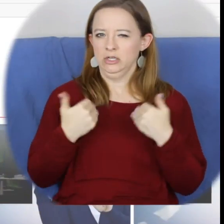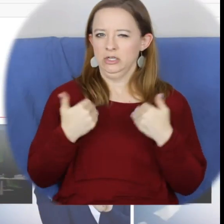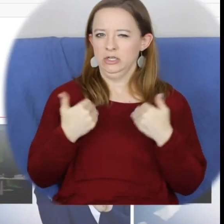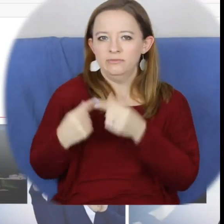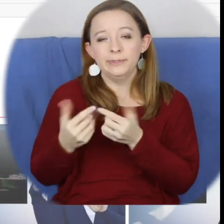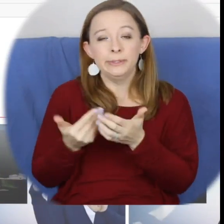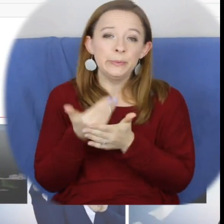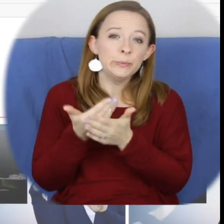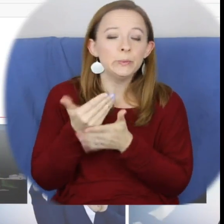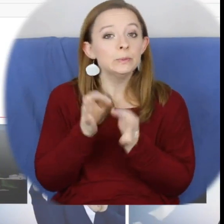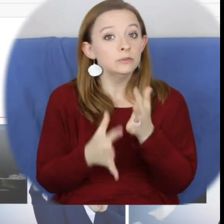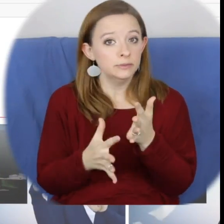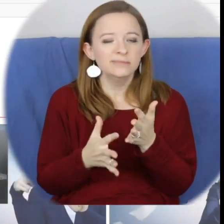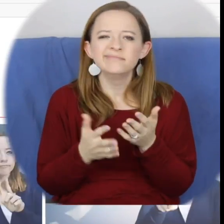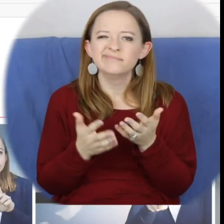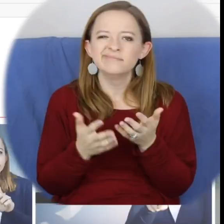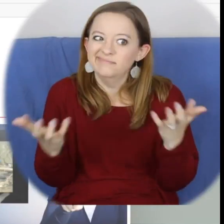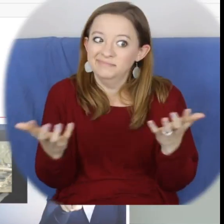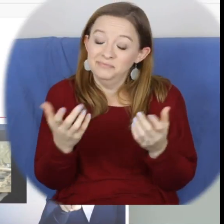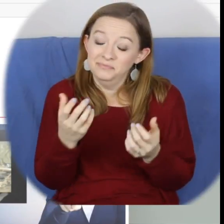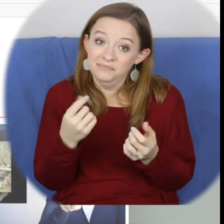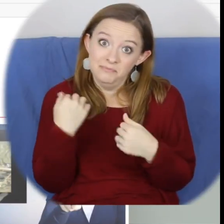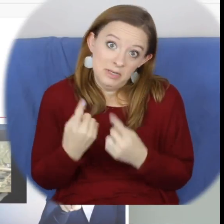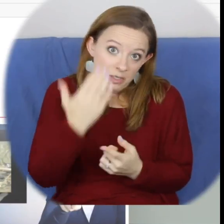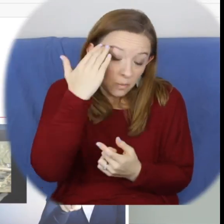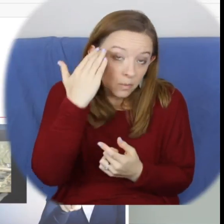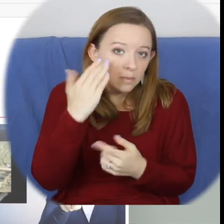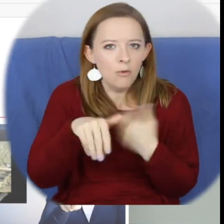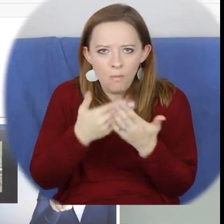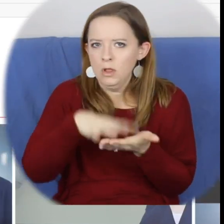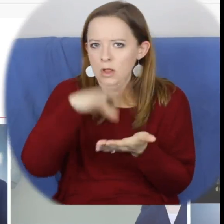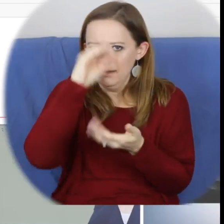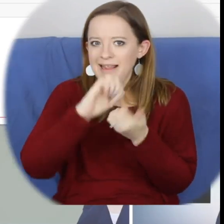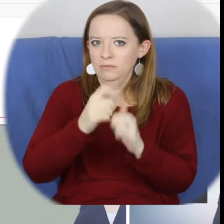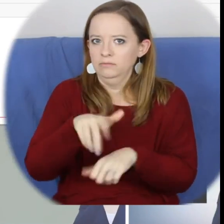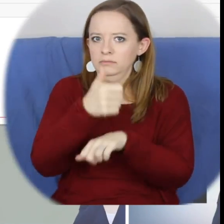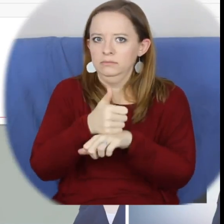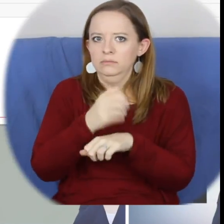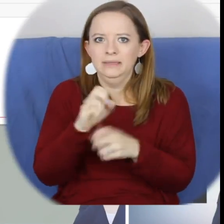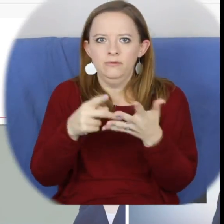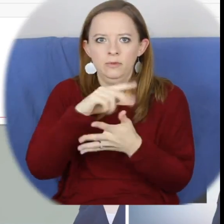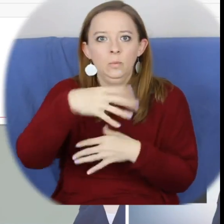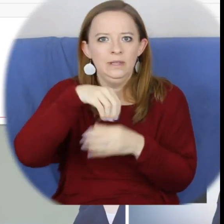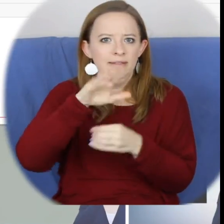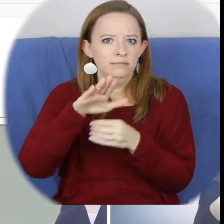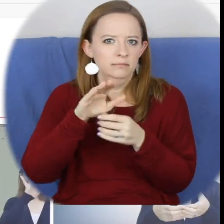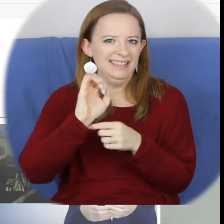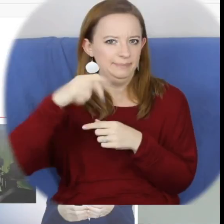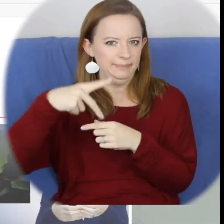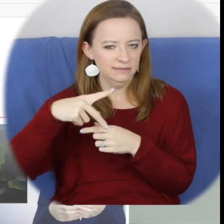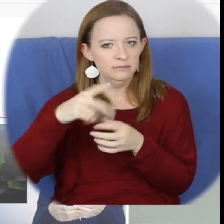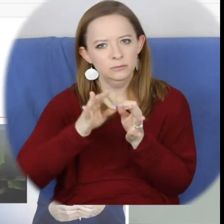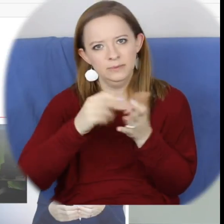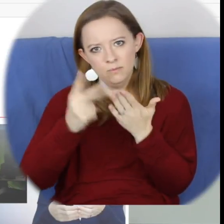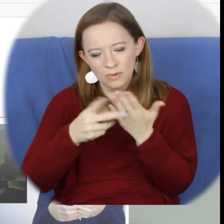of the type of person you are and if they want to hire you. Mine is really simple. Up till now, I haven't had one.